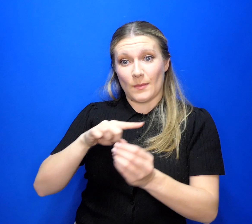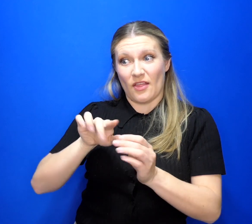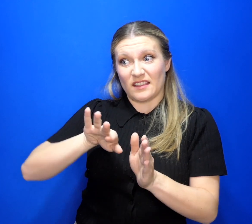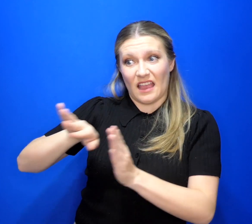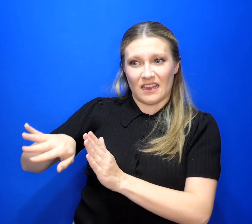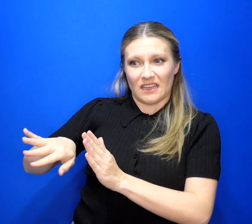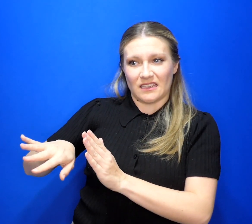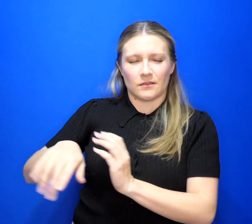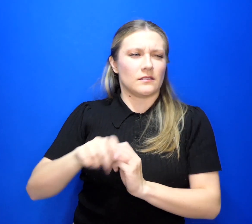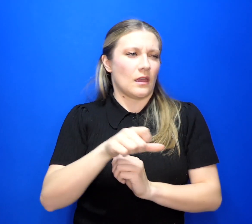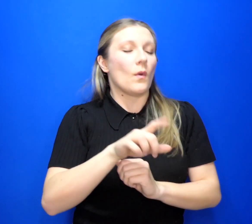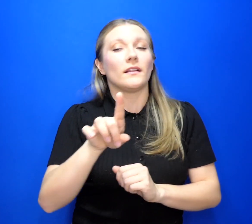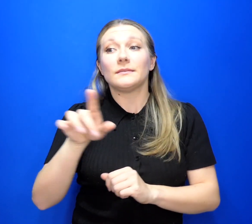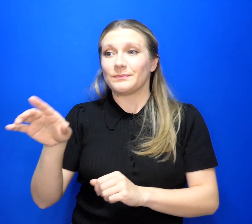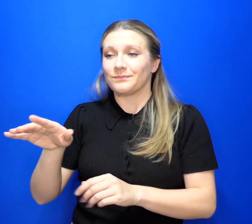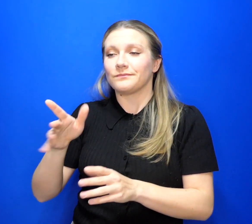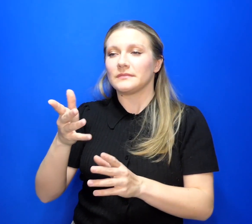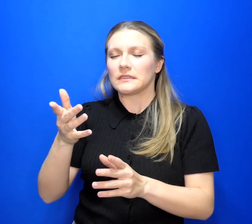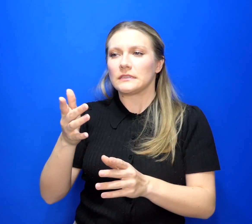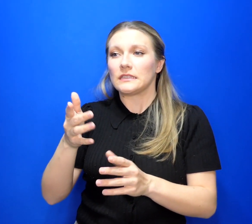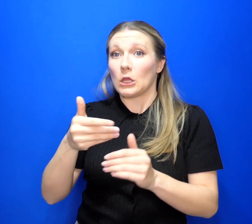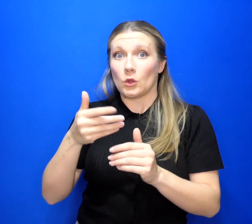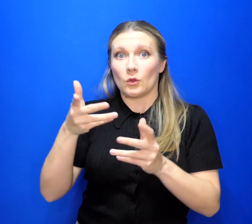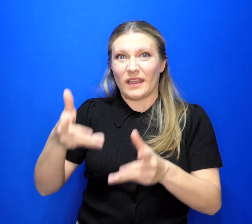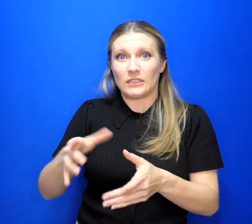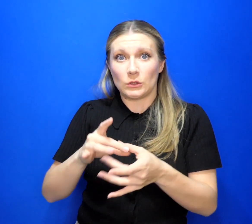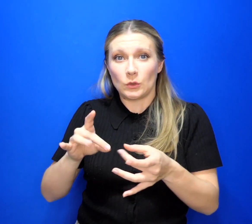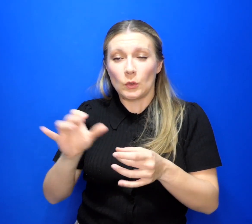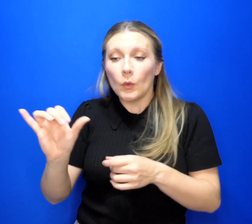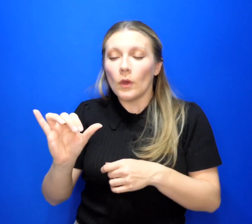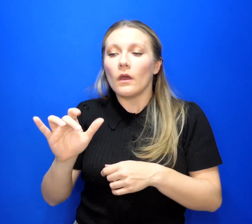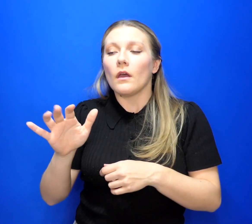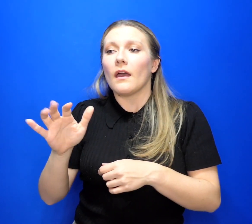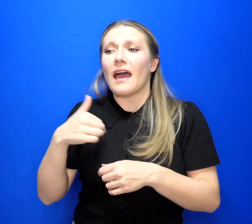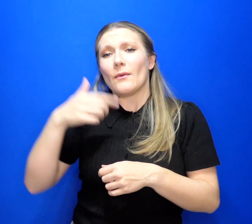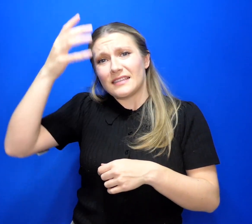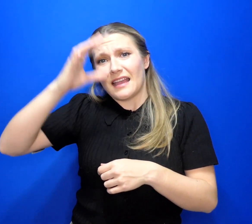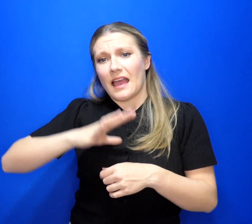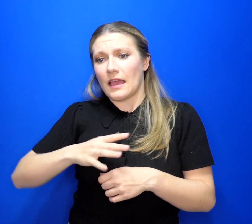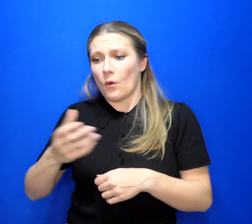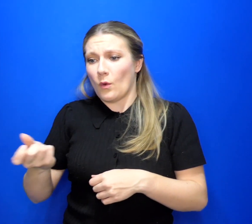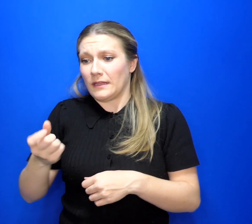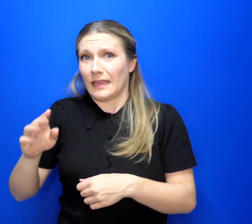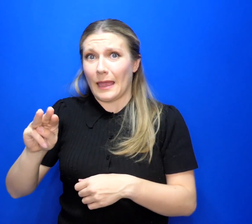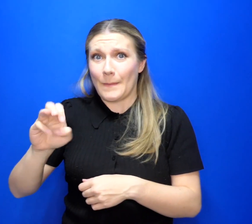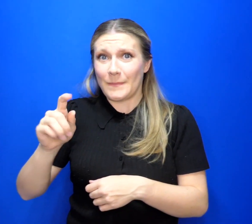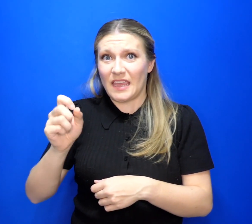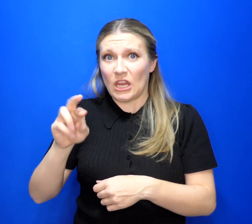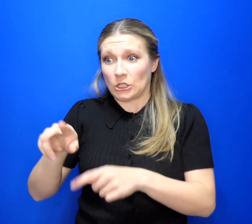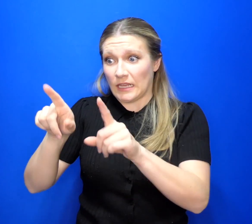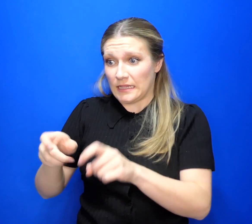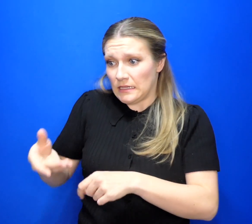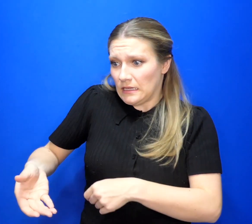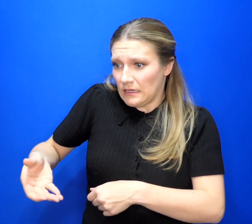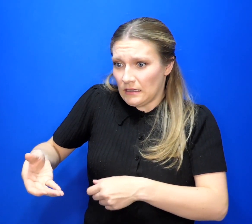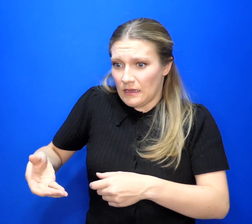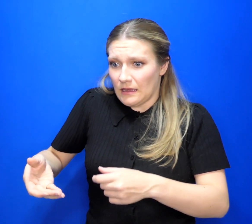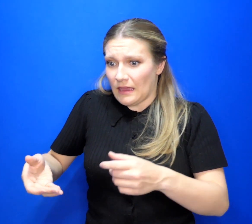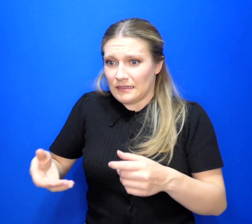here's the rest of it, Jenny, right? Besides those 2 days, I'm going to tell you that I didn't notice, but I also was a guy holding a meter and a handful of syringes and a vial of insulin, right?